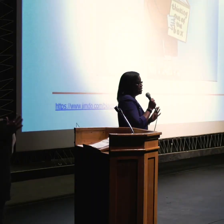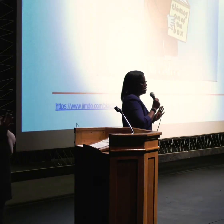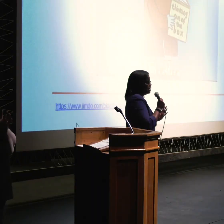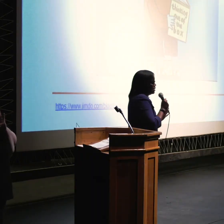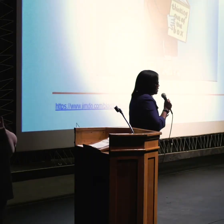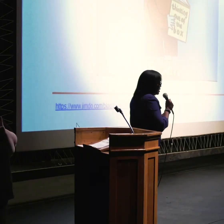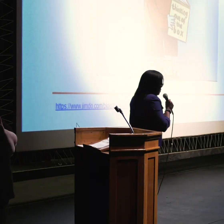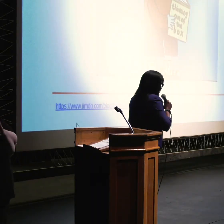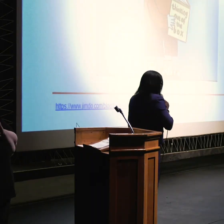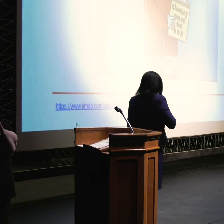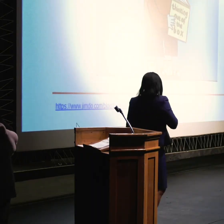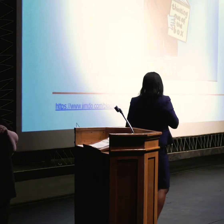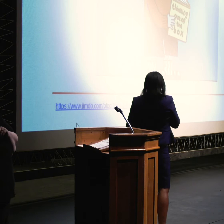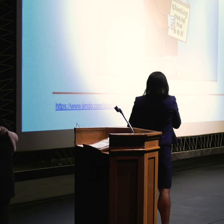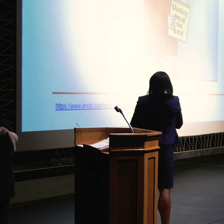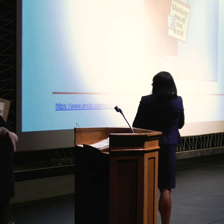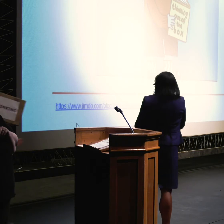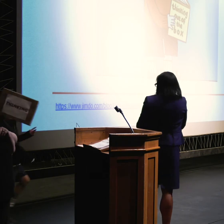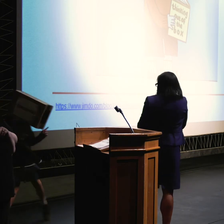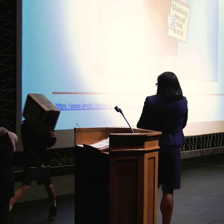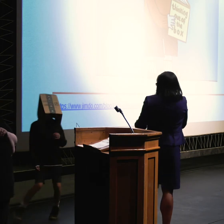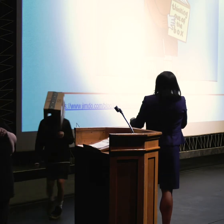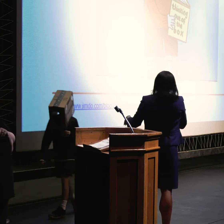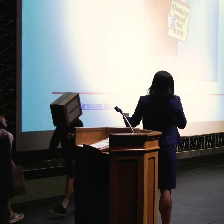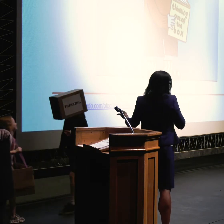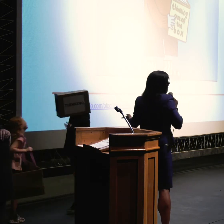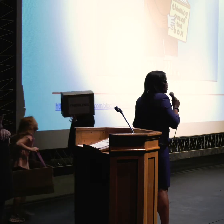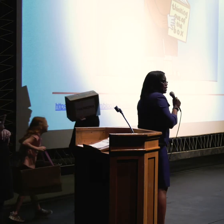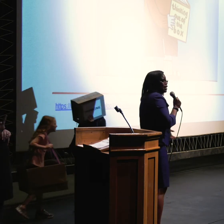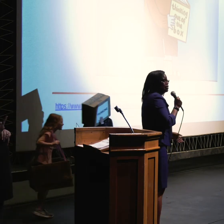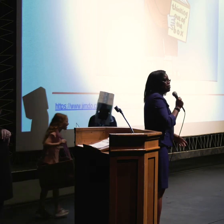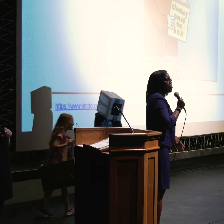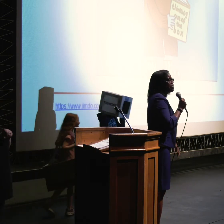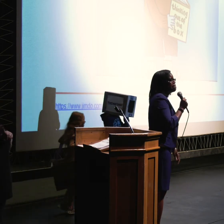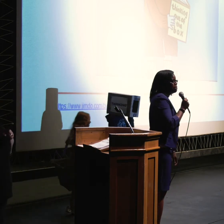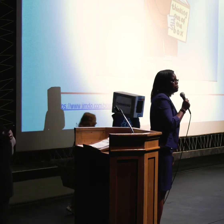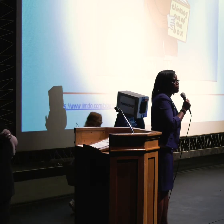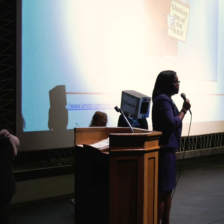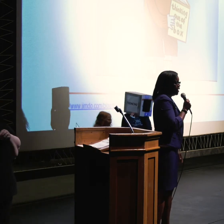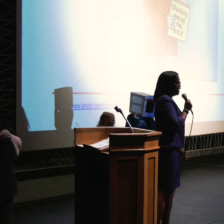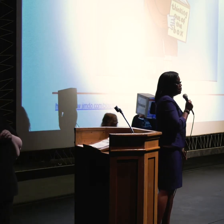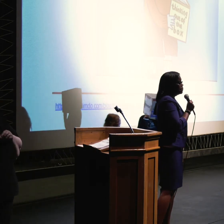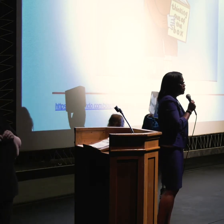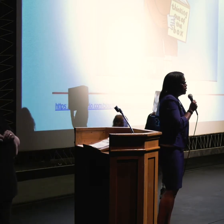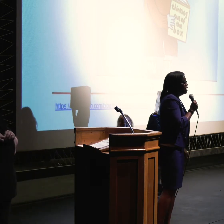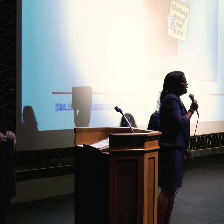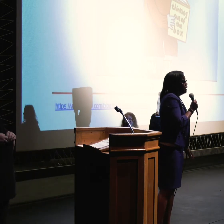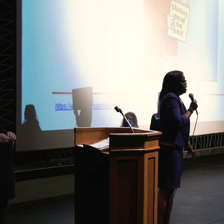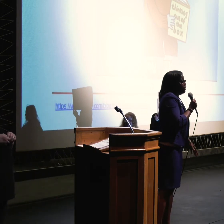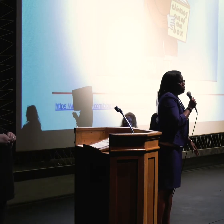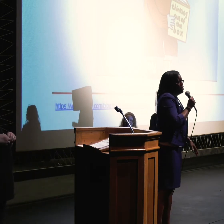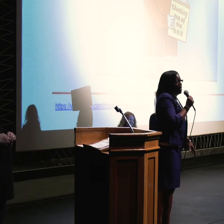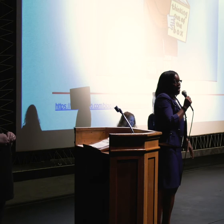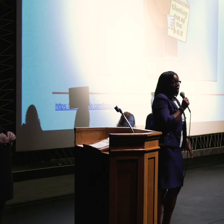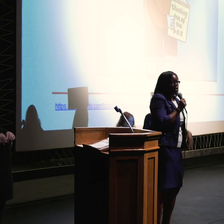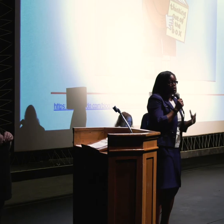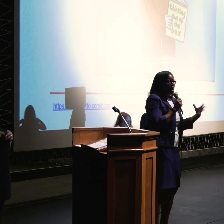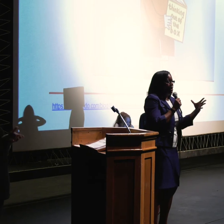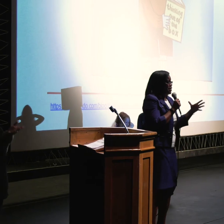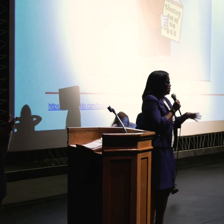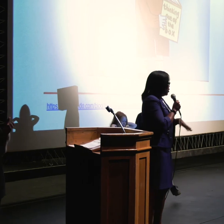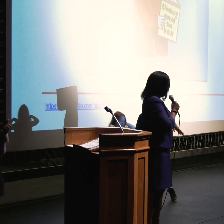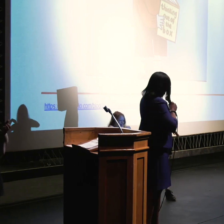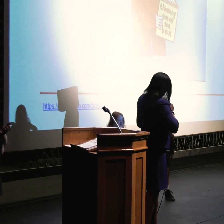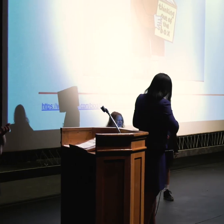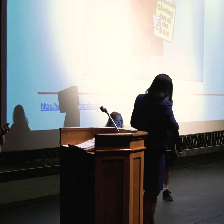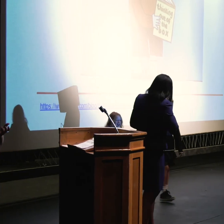means that we have to do things a little differently, right? We might have to